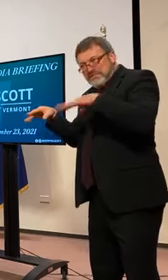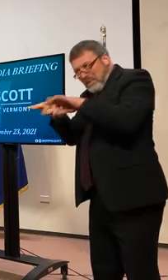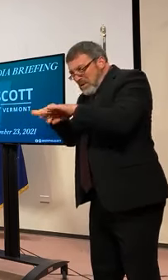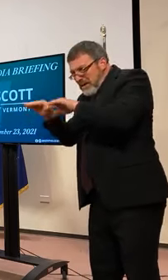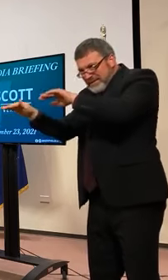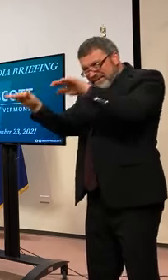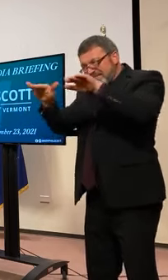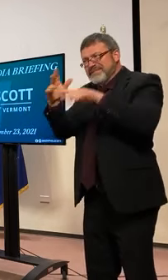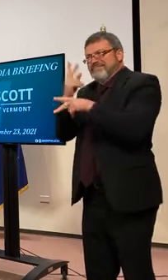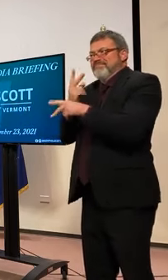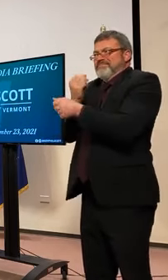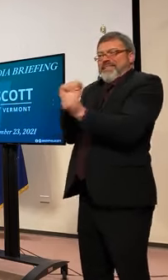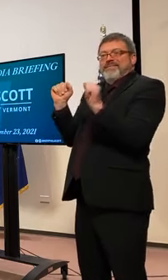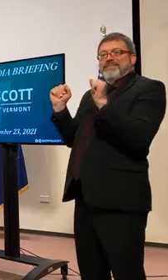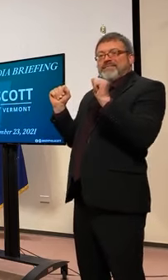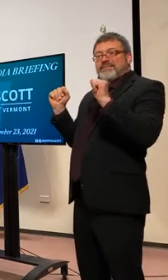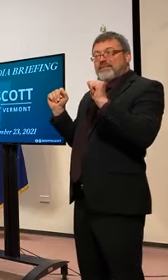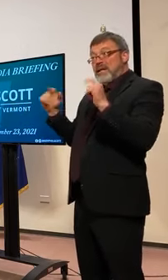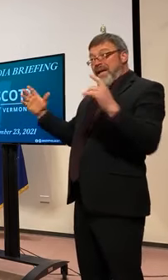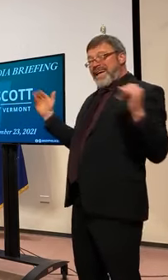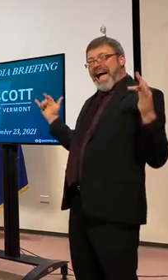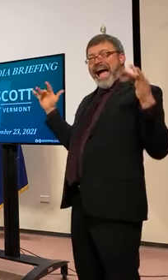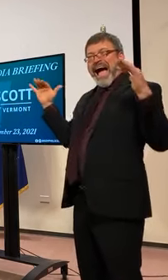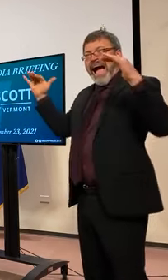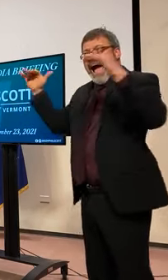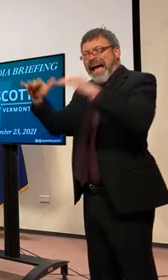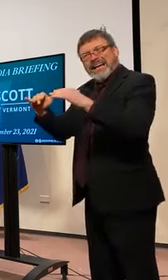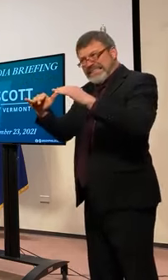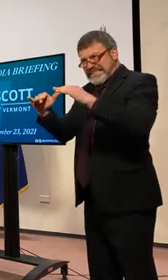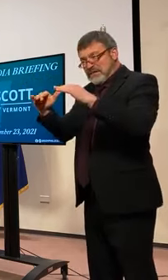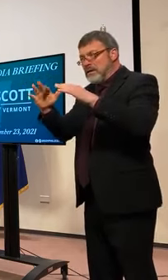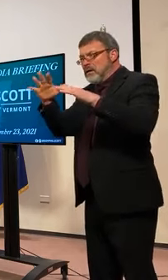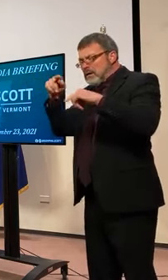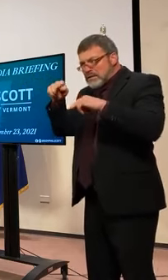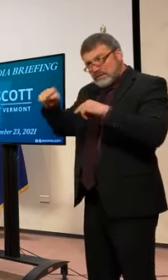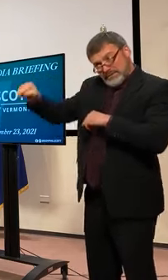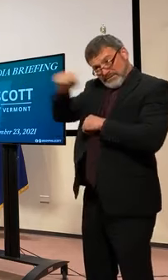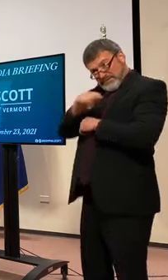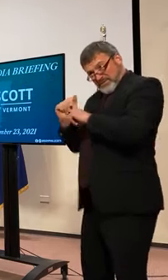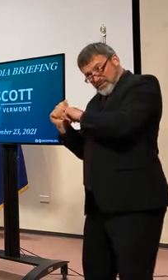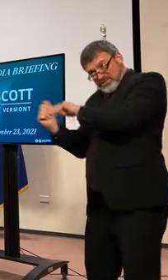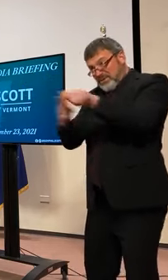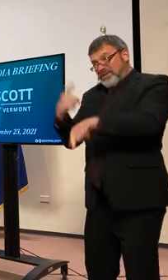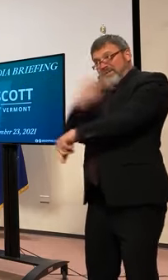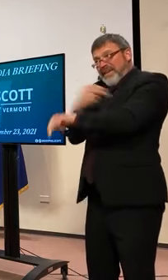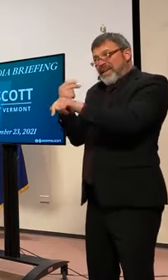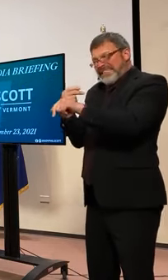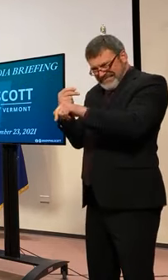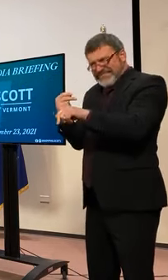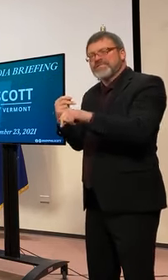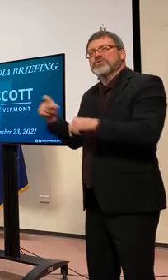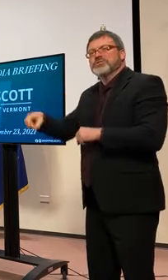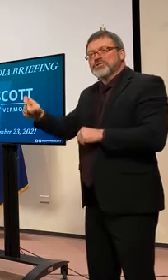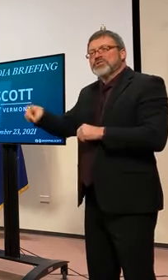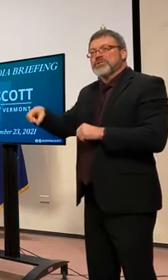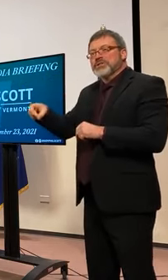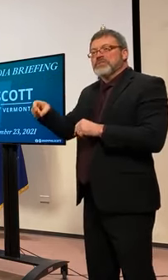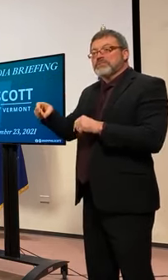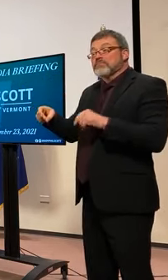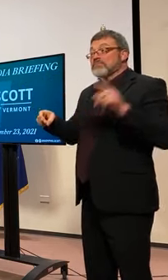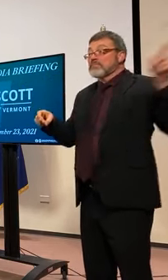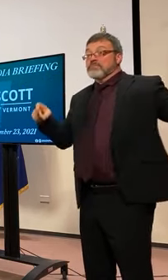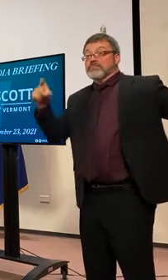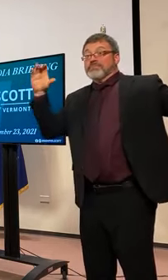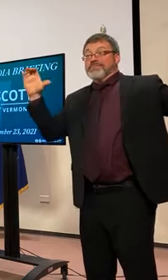sure your group is vaccinated and boosted. As Dr. Fauci said yesterday, if everyone around your table is